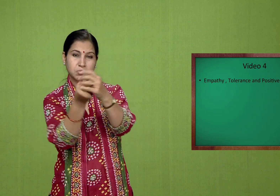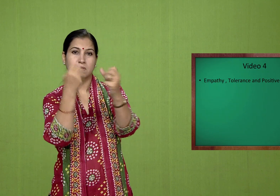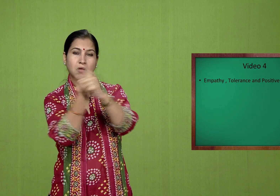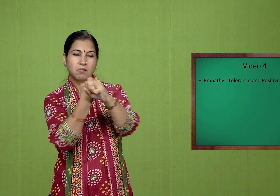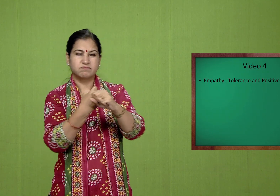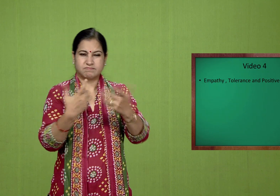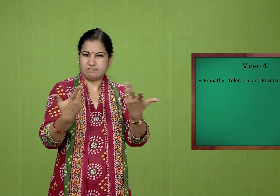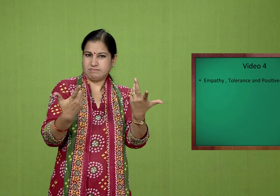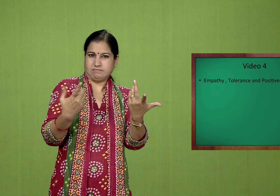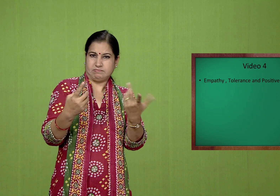staff.